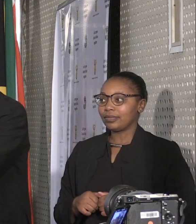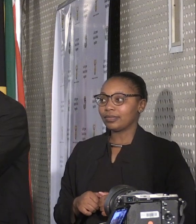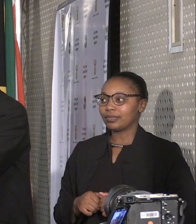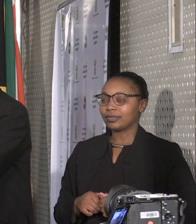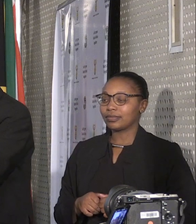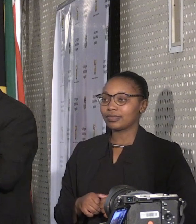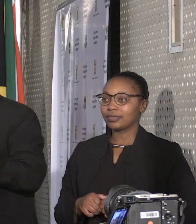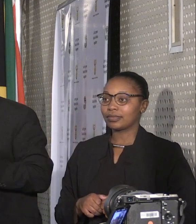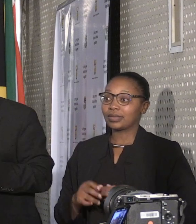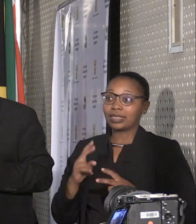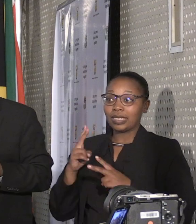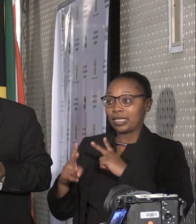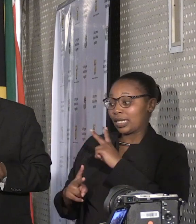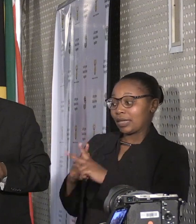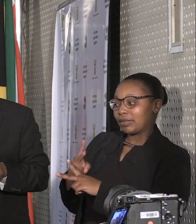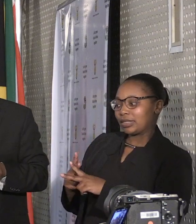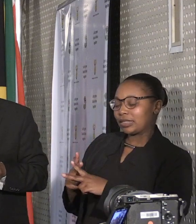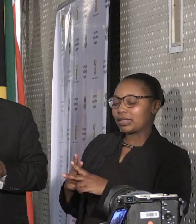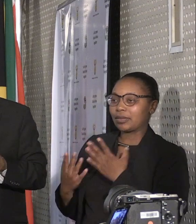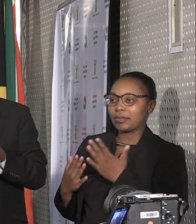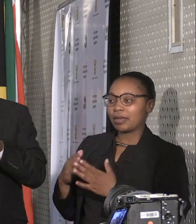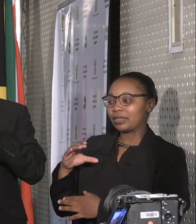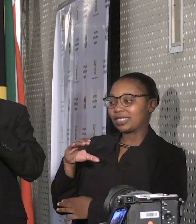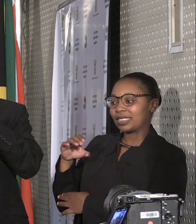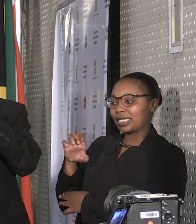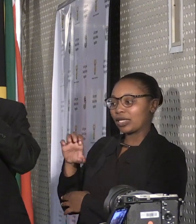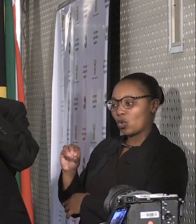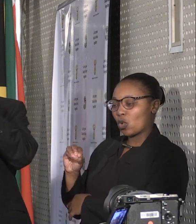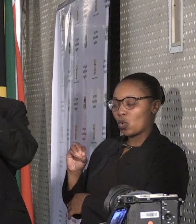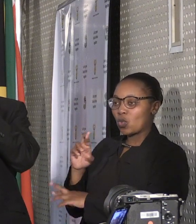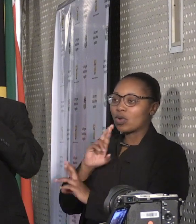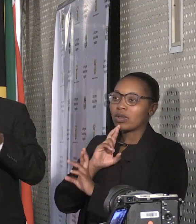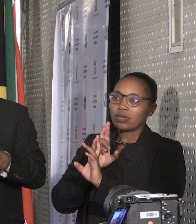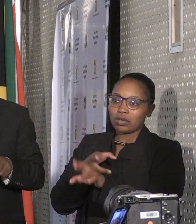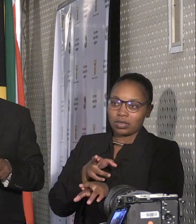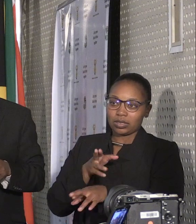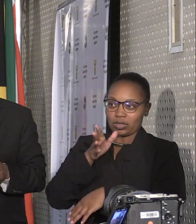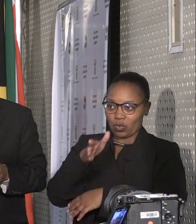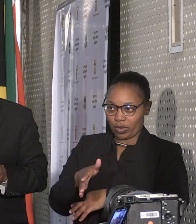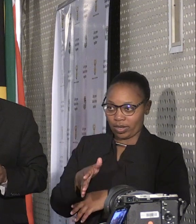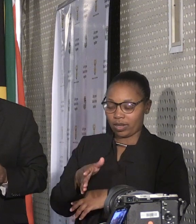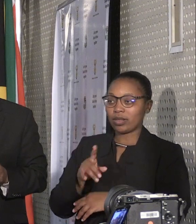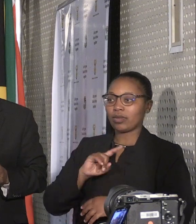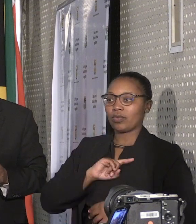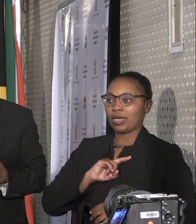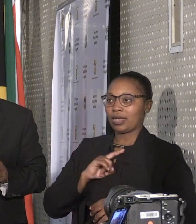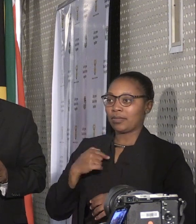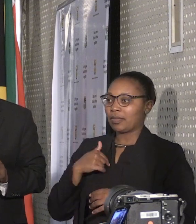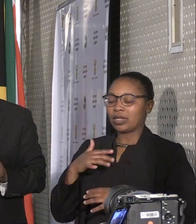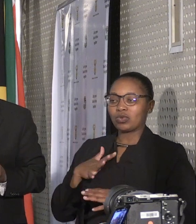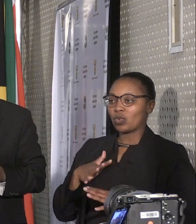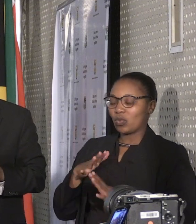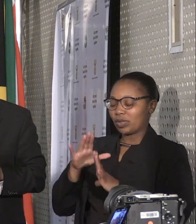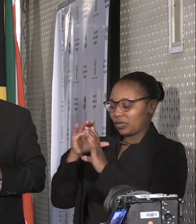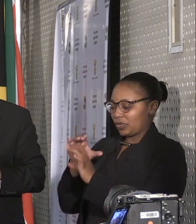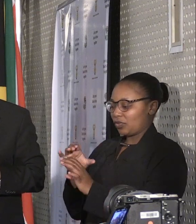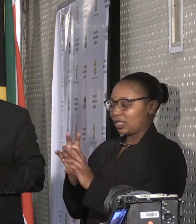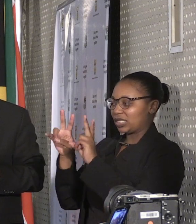sure the CEO can deal with that, because I'll be treading in some area which I'm not a